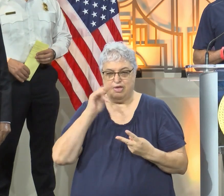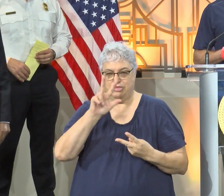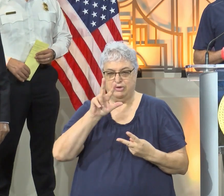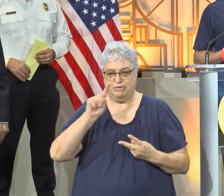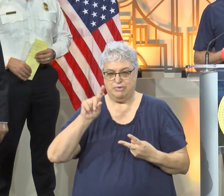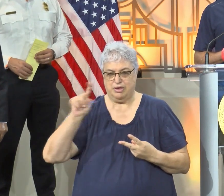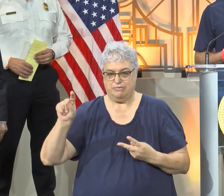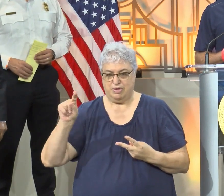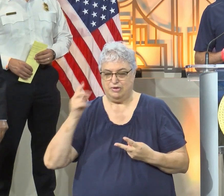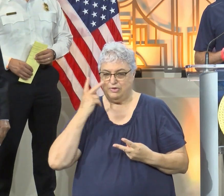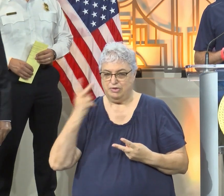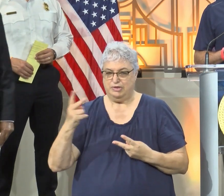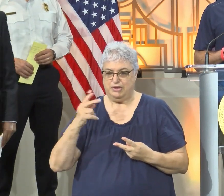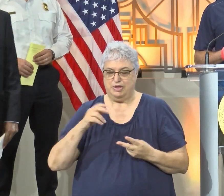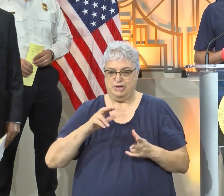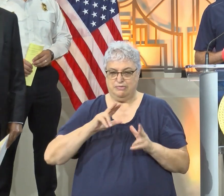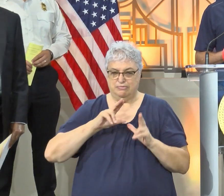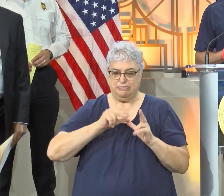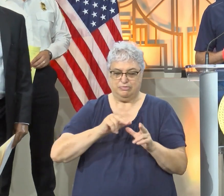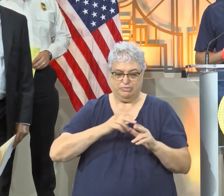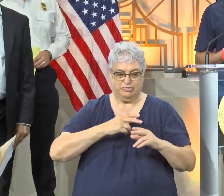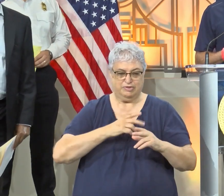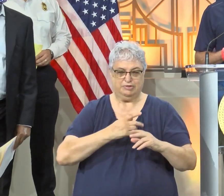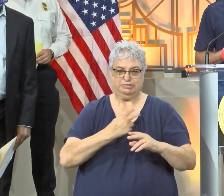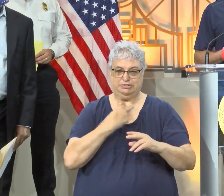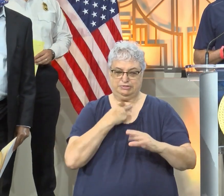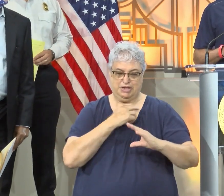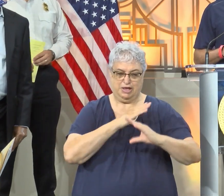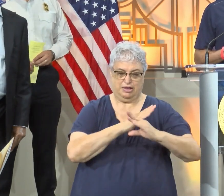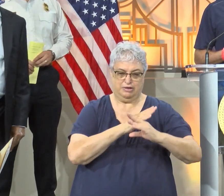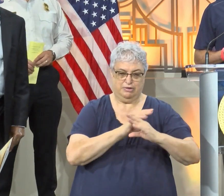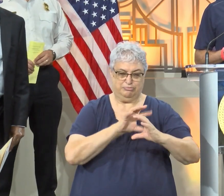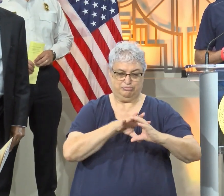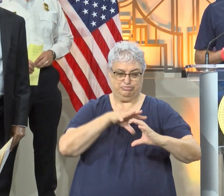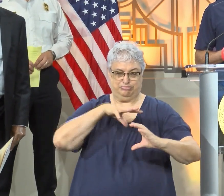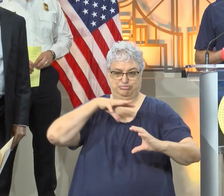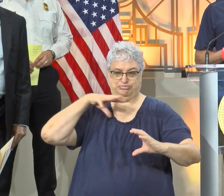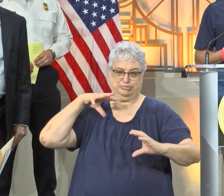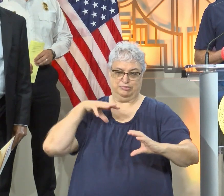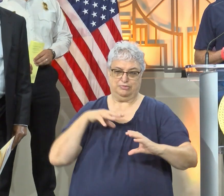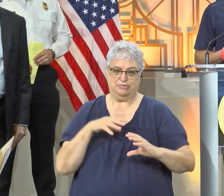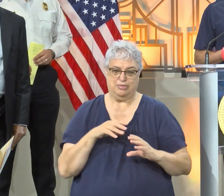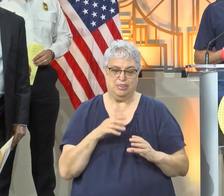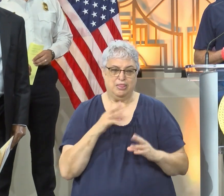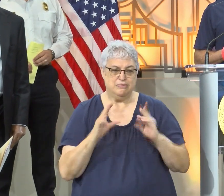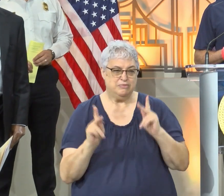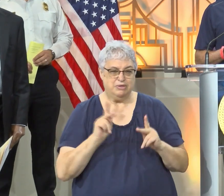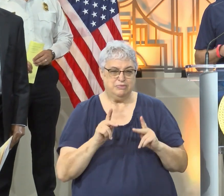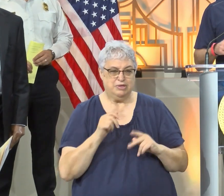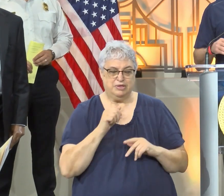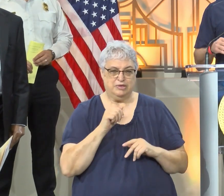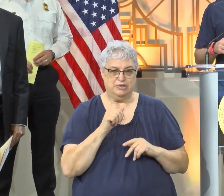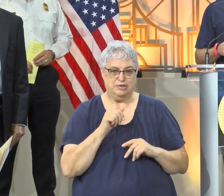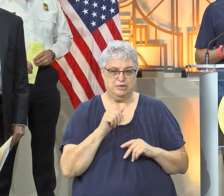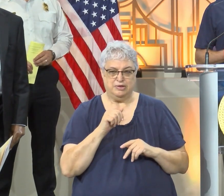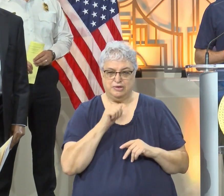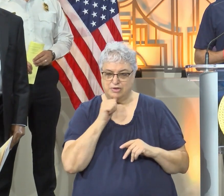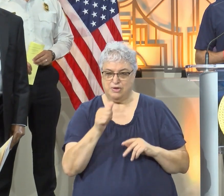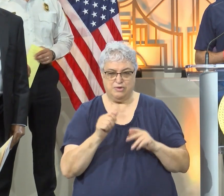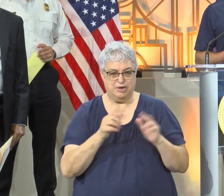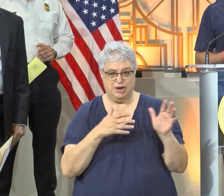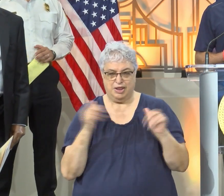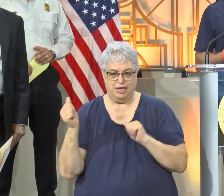311 if you see some storm sewage that are clogged, and for people not to be leaving